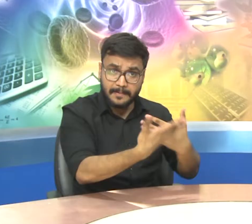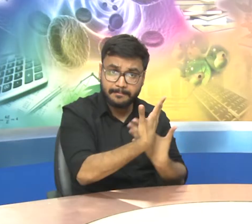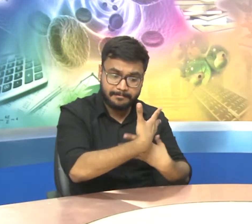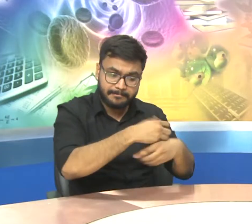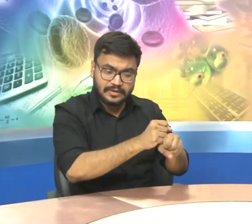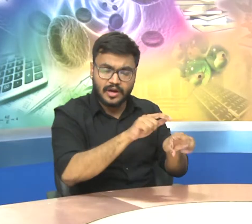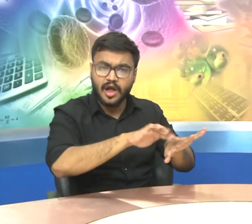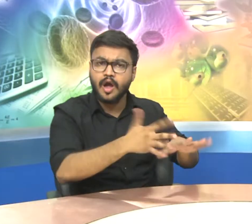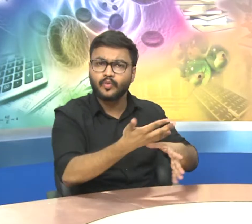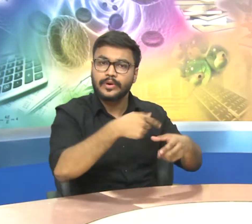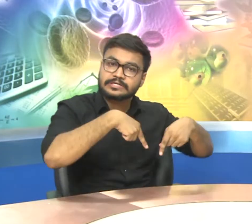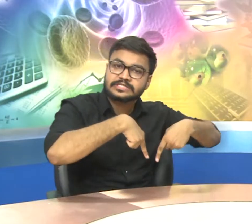Producers also called